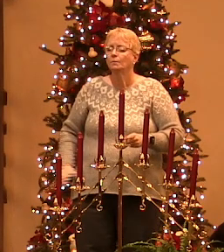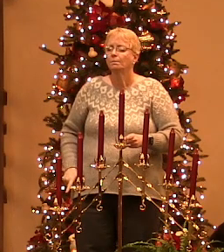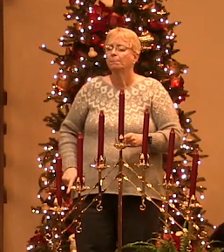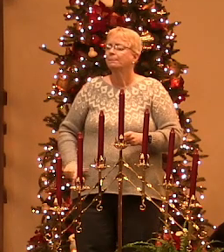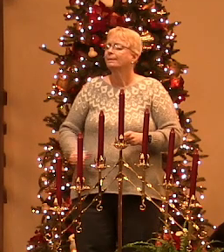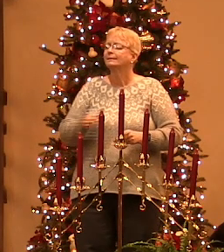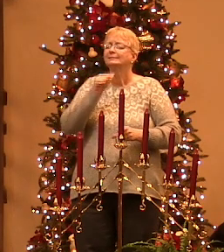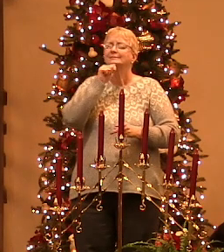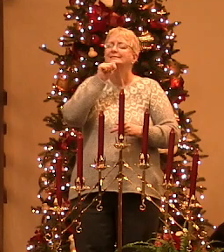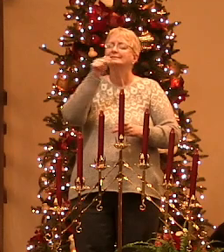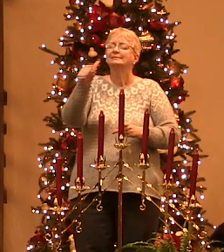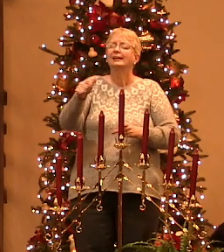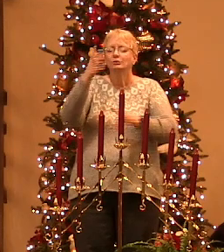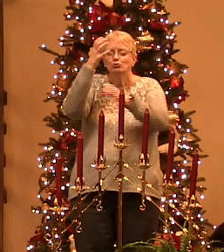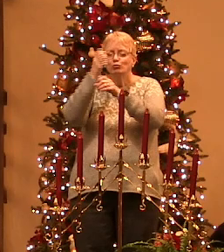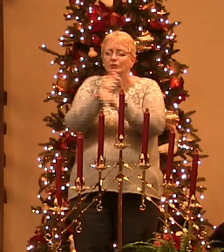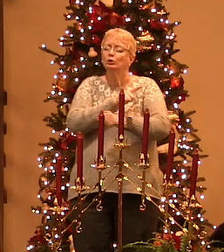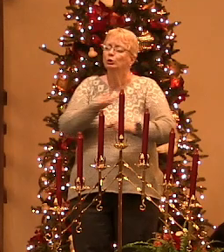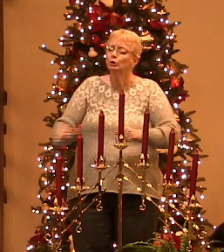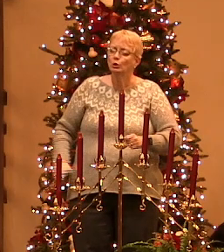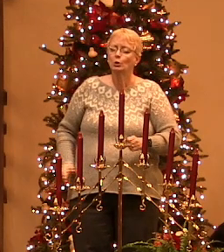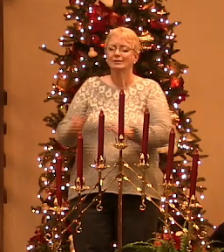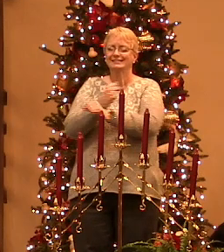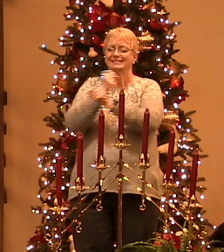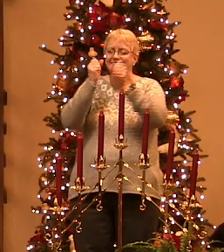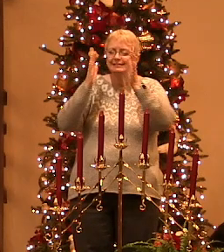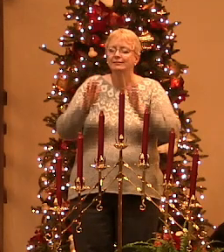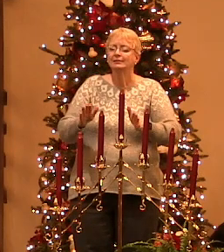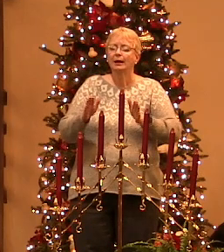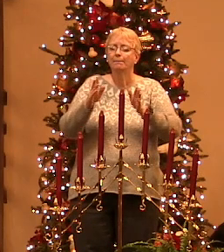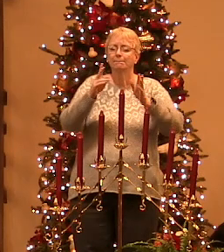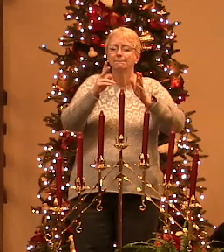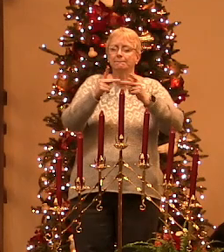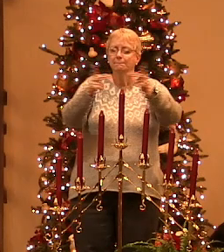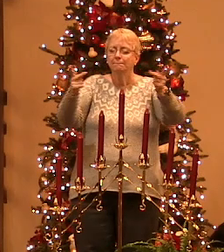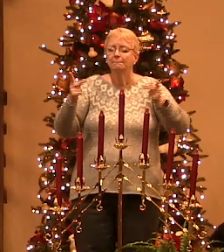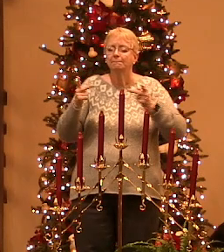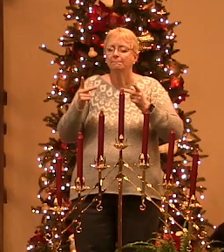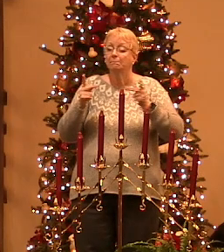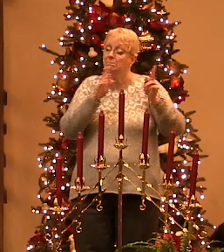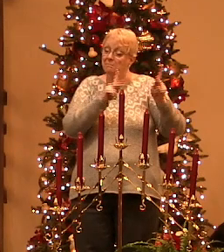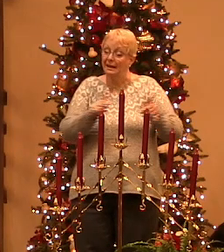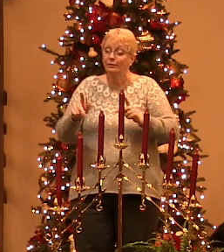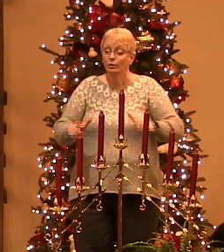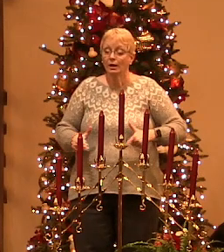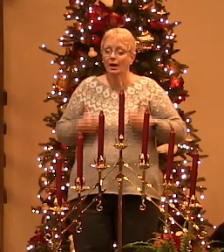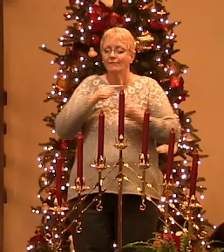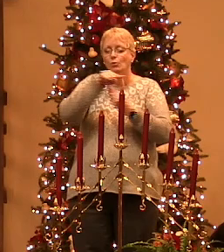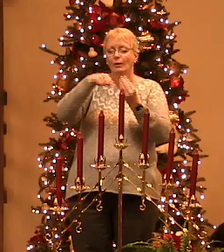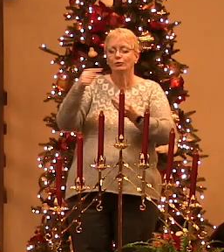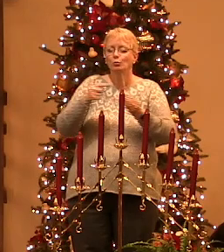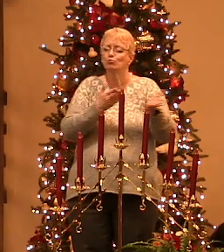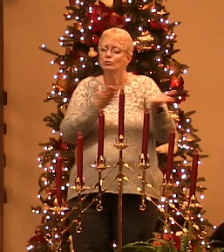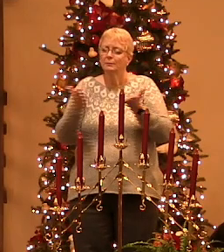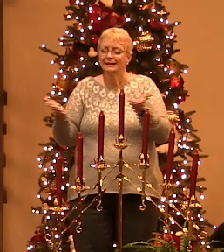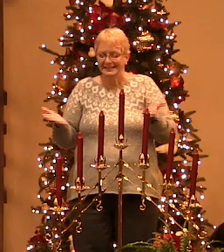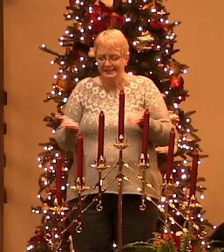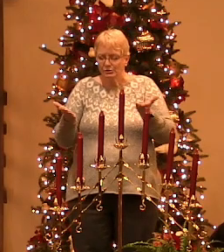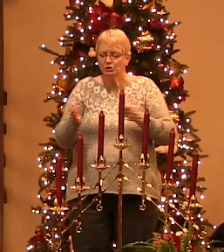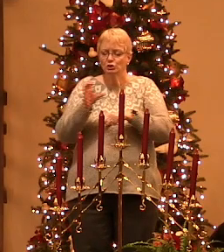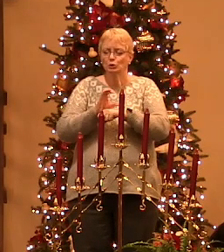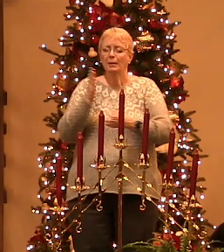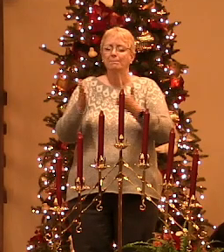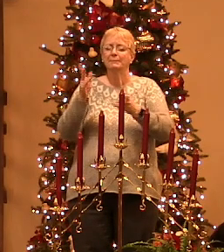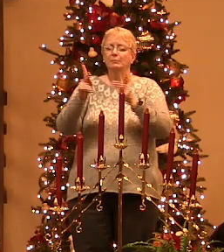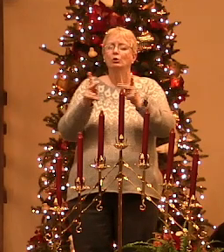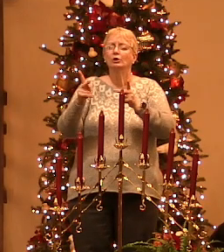not trusting in you as Lord and Savior. They're not committed to you. They're not organizing their affairs around you. Draw them to Bethel Friends. May people come to know you